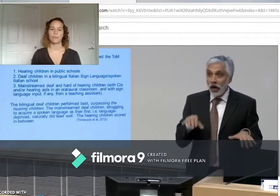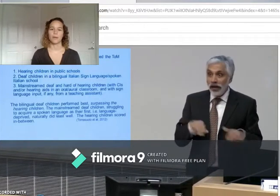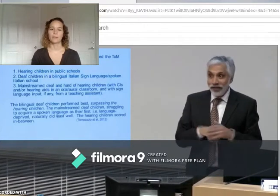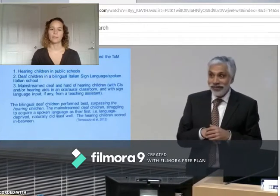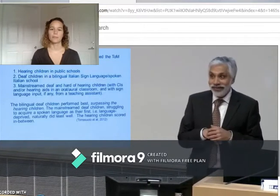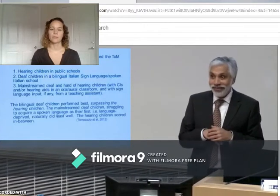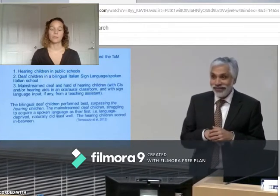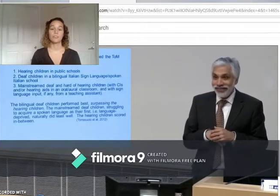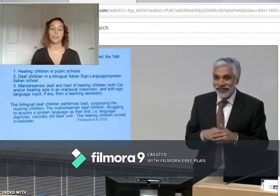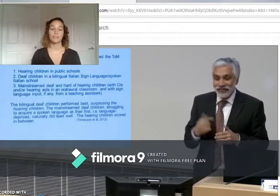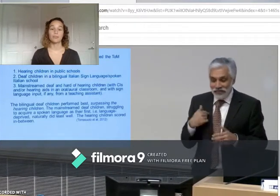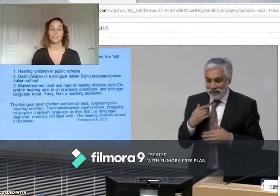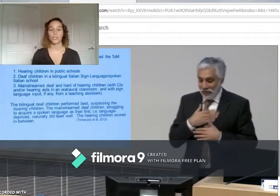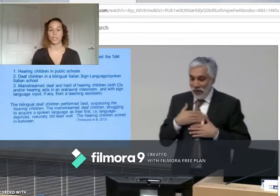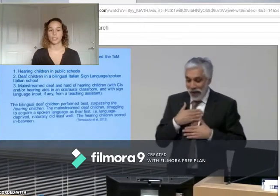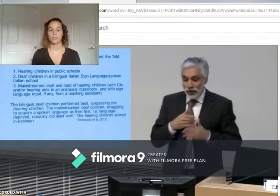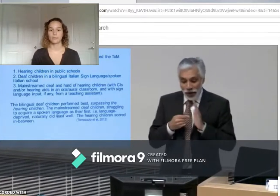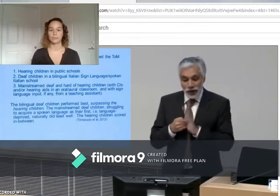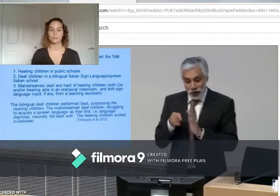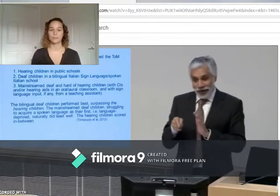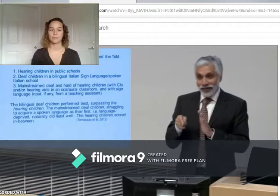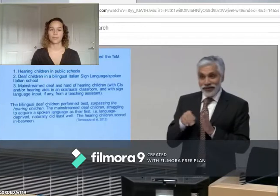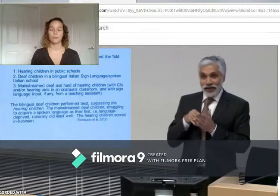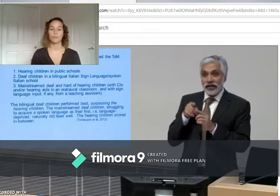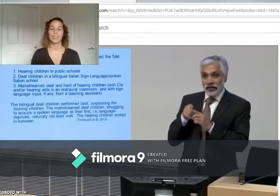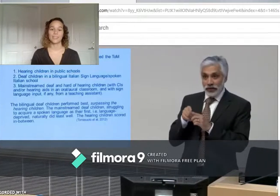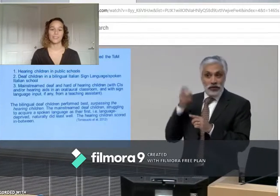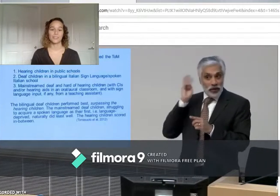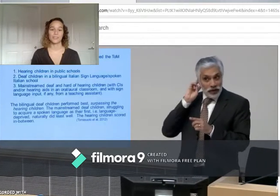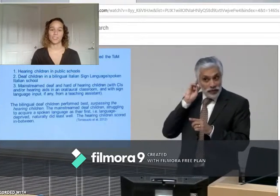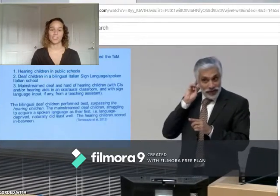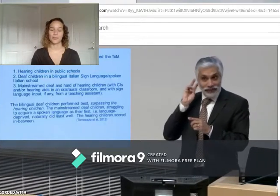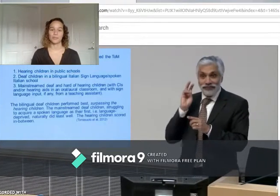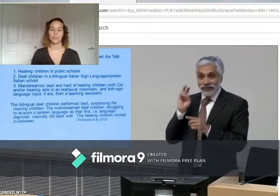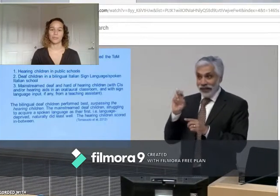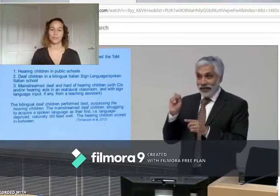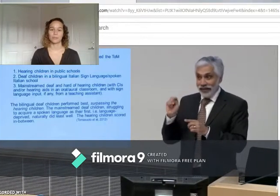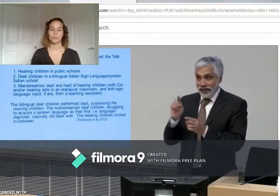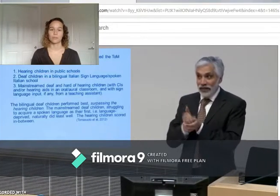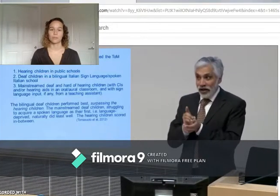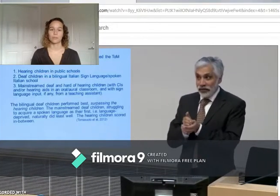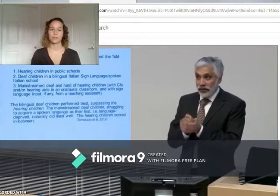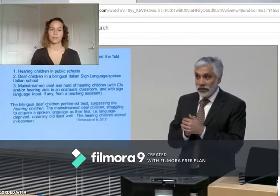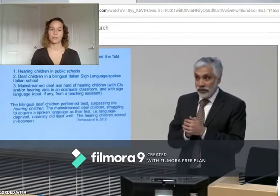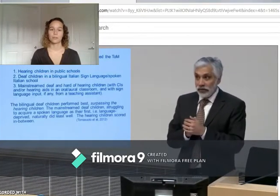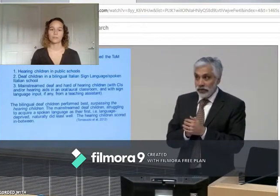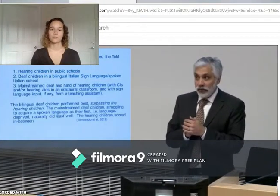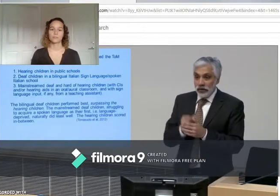theory of mind, and what she found was shocking. I'm really going to enjoy showing you these results.